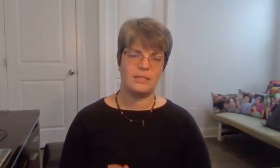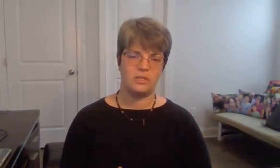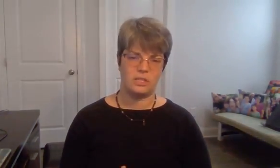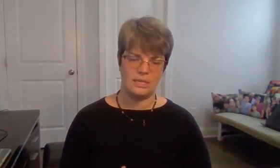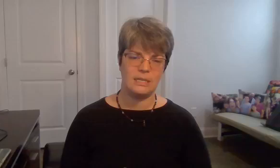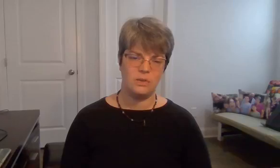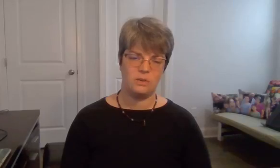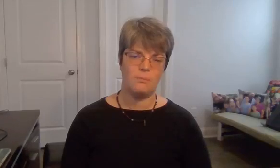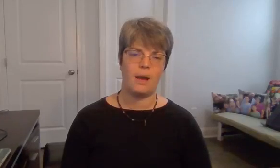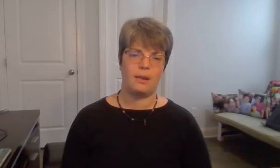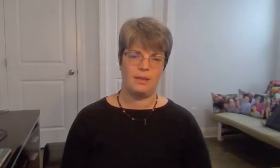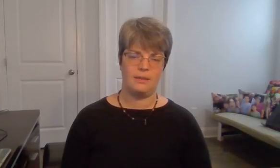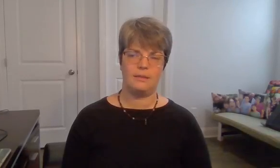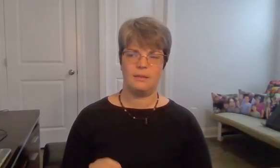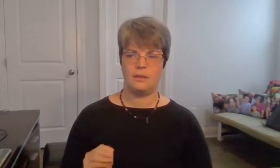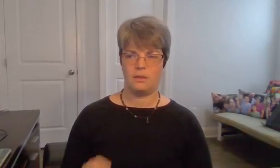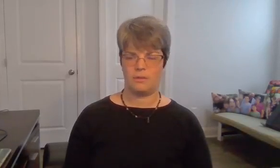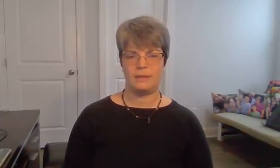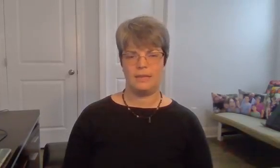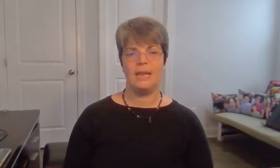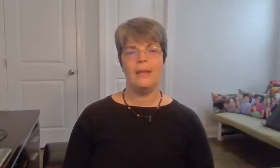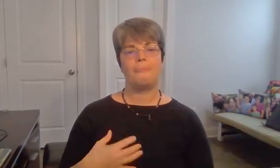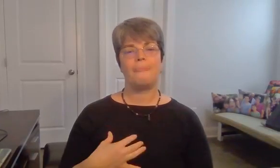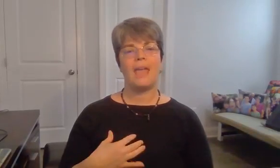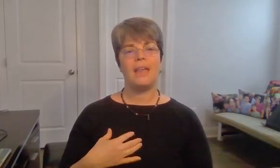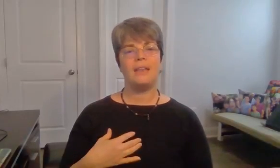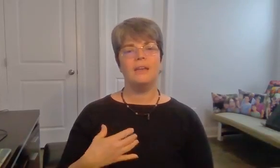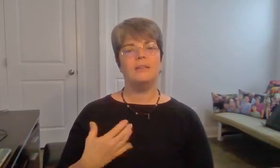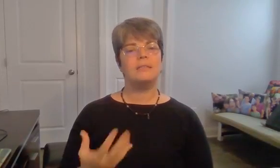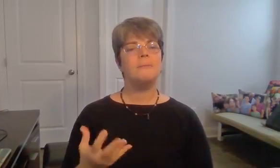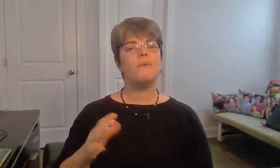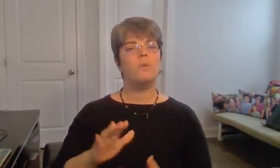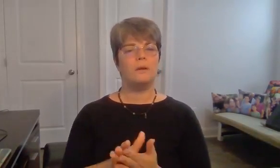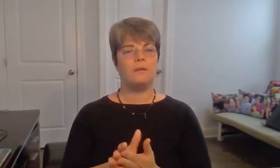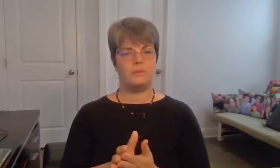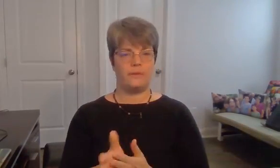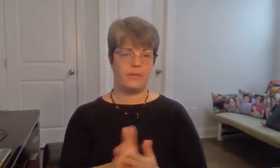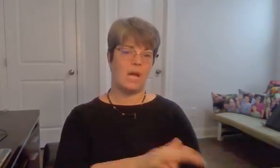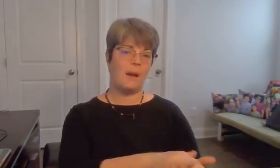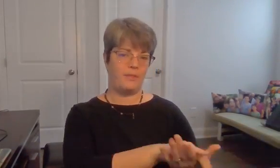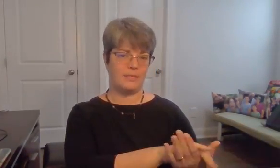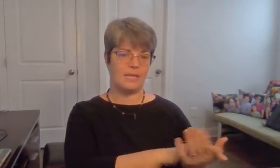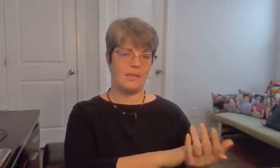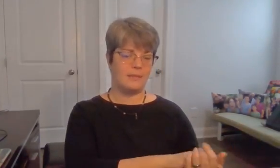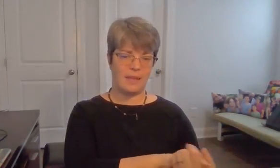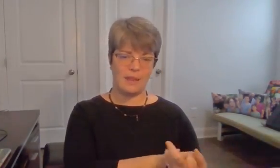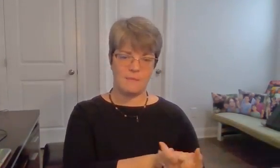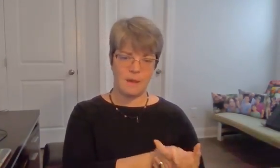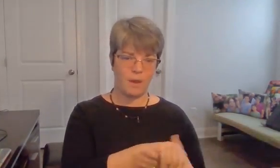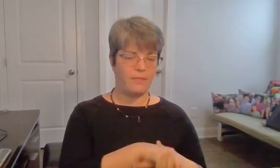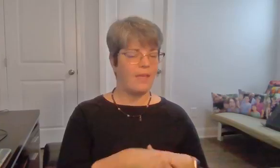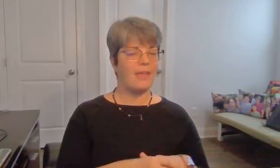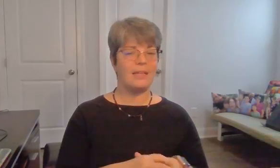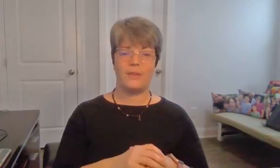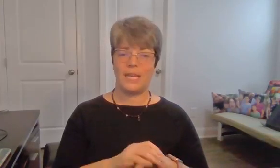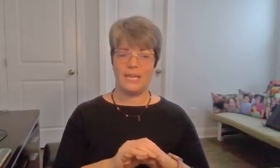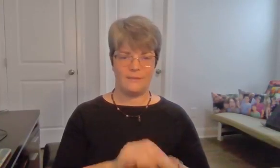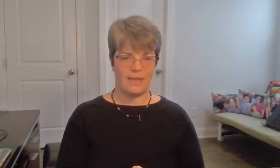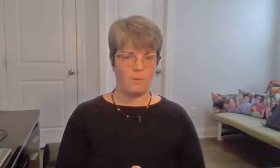it. Just continue to model it correctly. And some people will sort of adopt the signs that they come up with, and that's fine. If that works